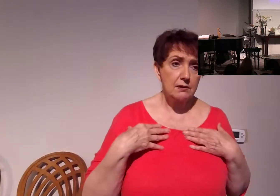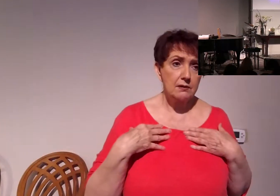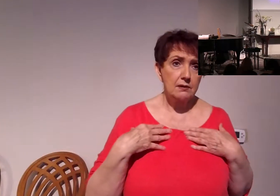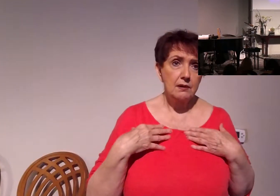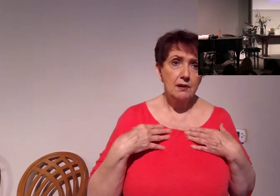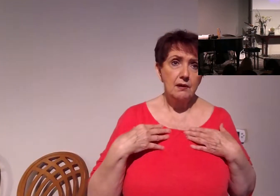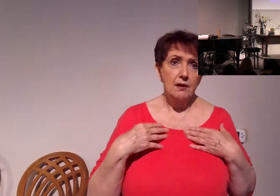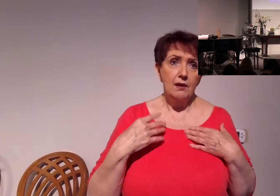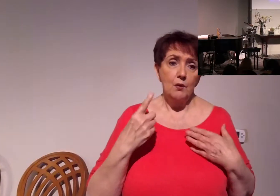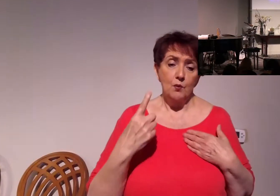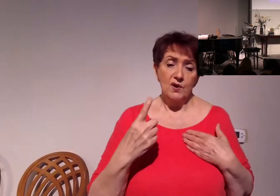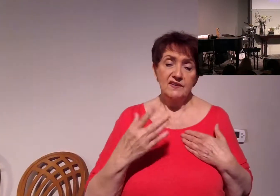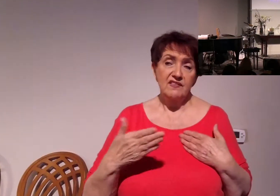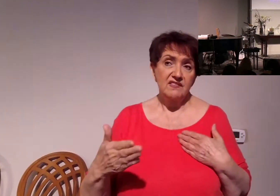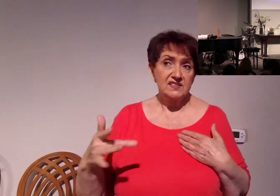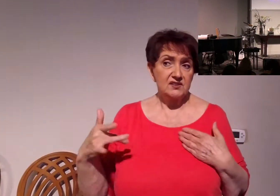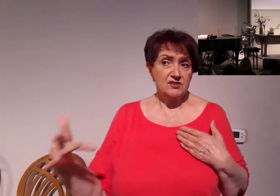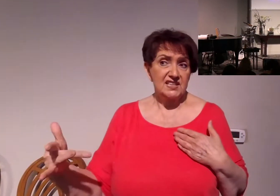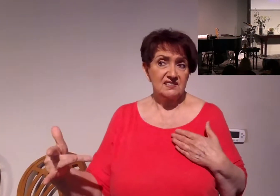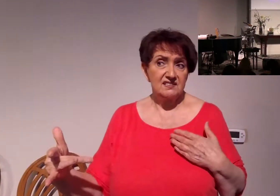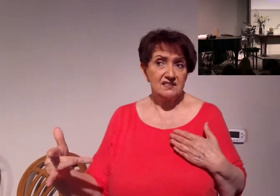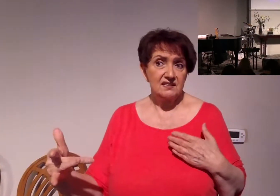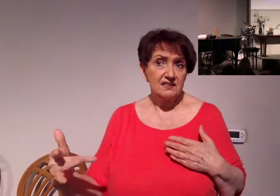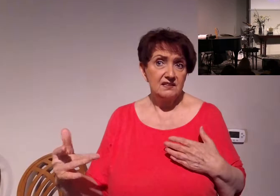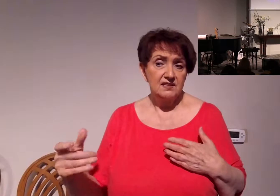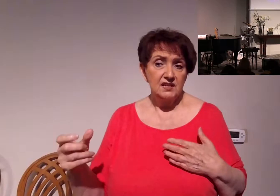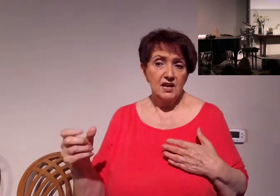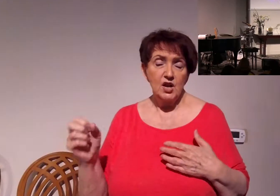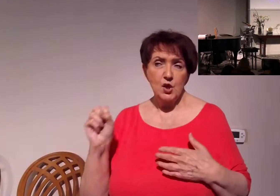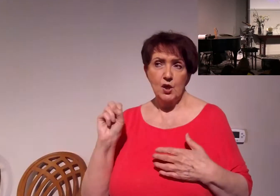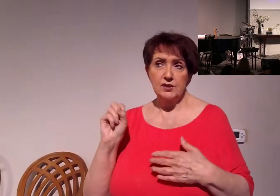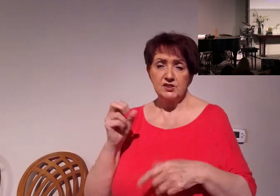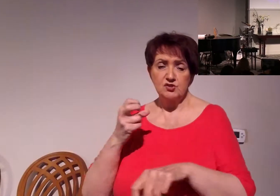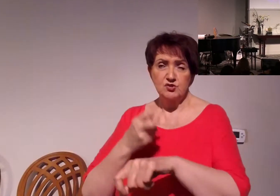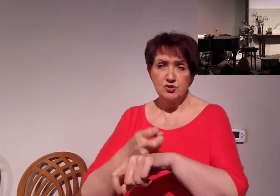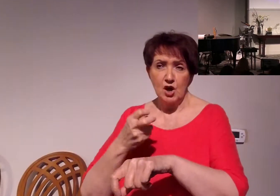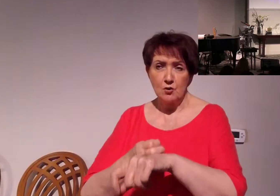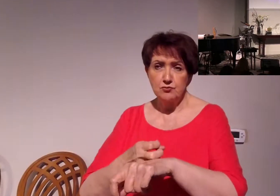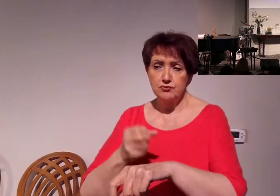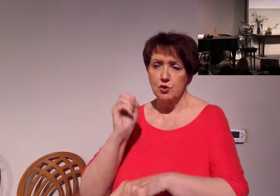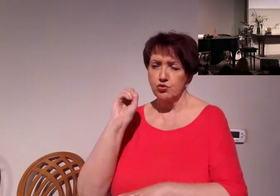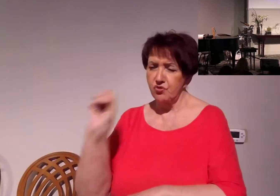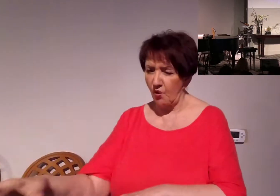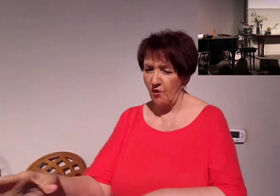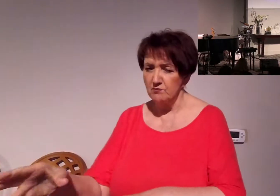that we have a tendency to do is to throw stones at those people who aren't doing it right.